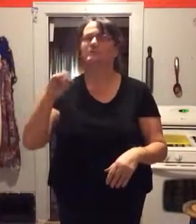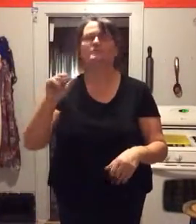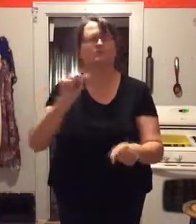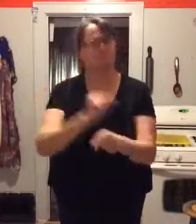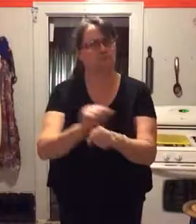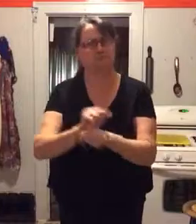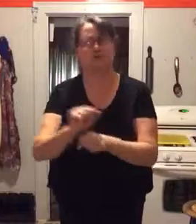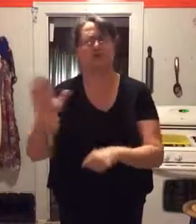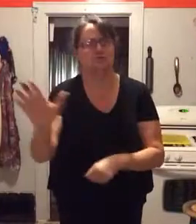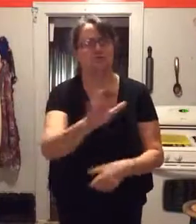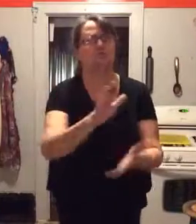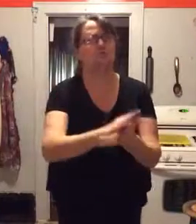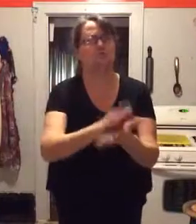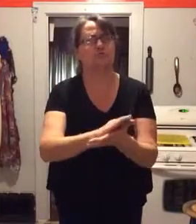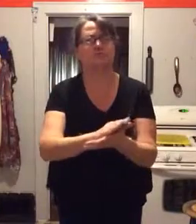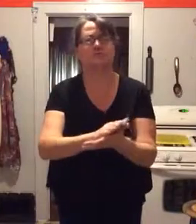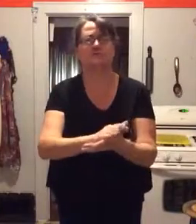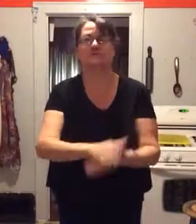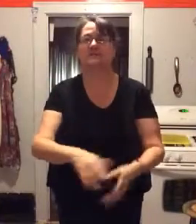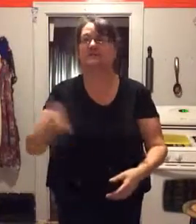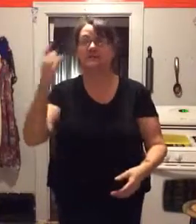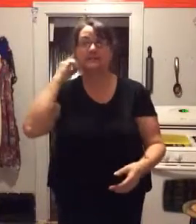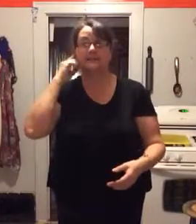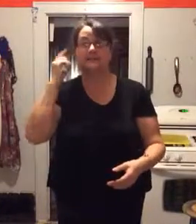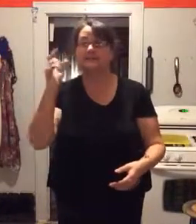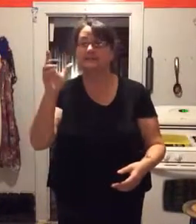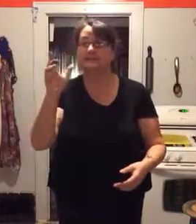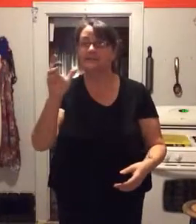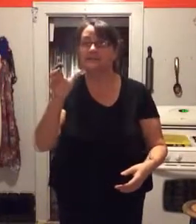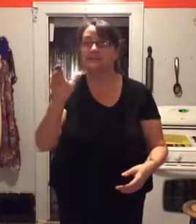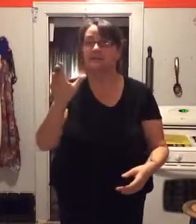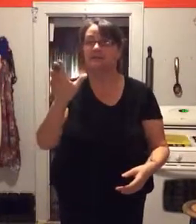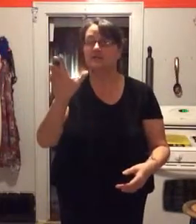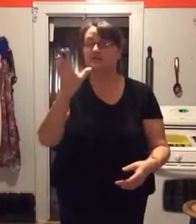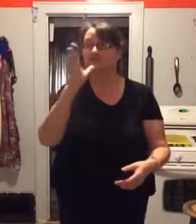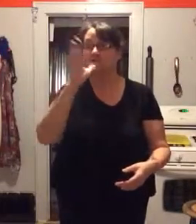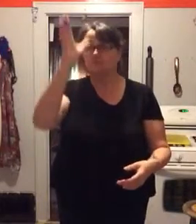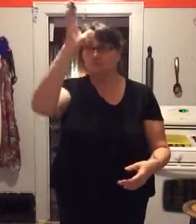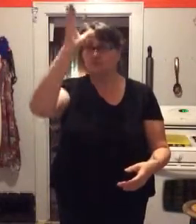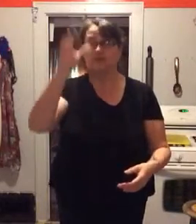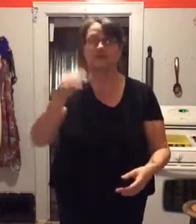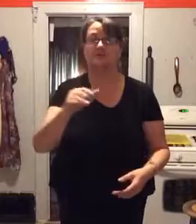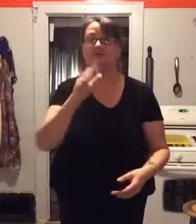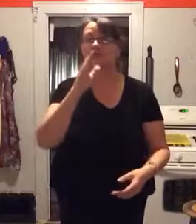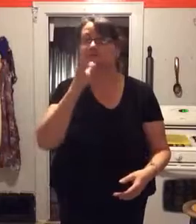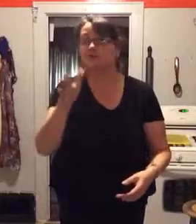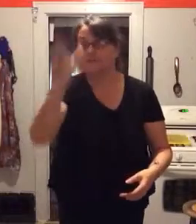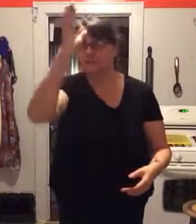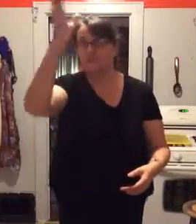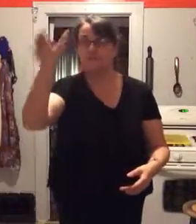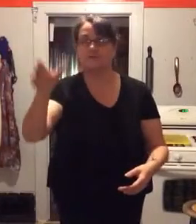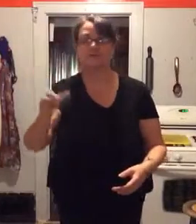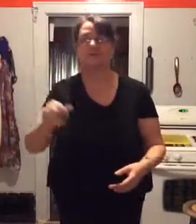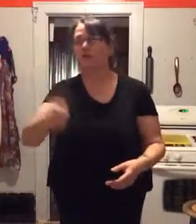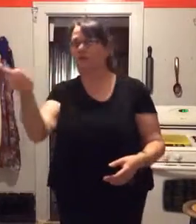your parents, grandparents, or other adults, and put in the hard work it